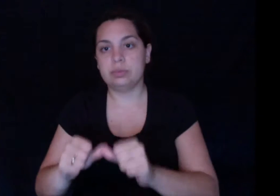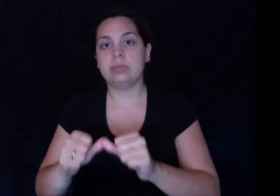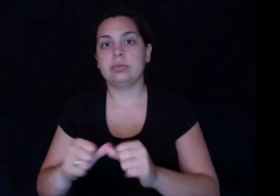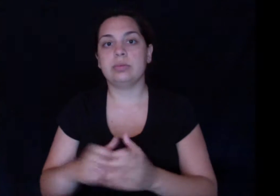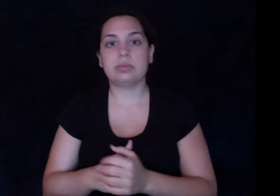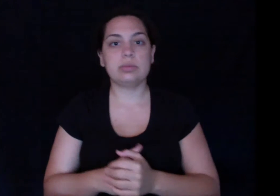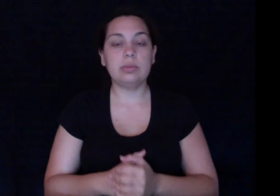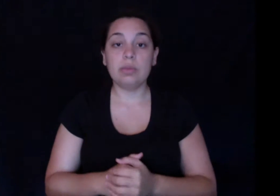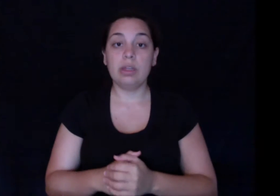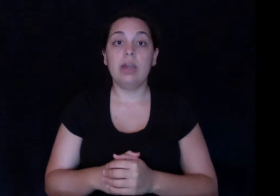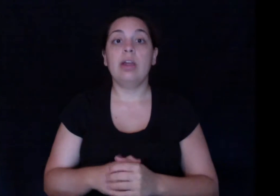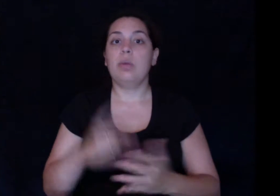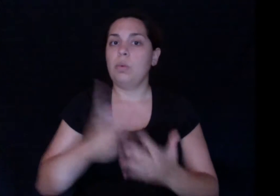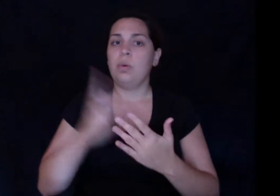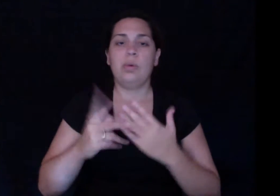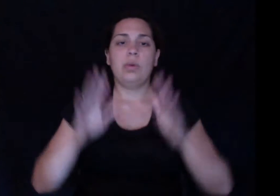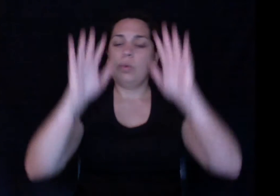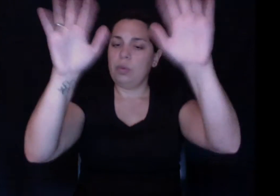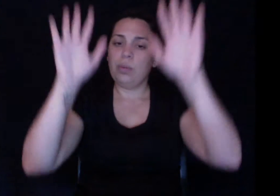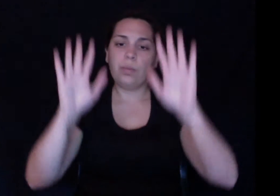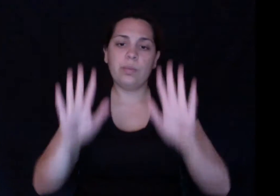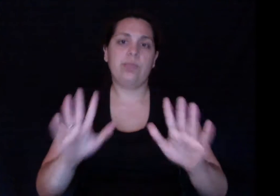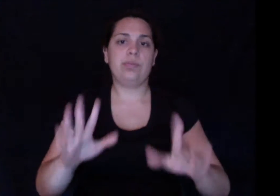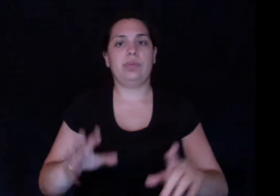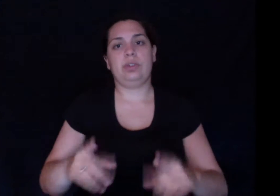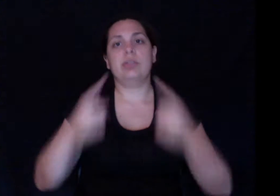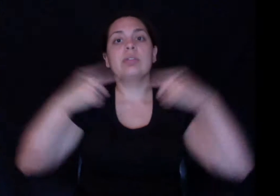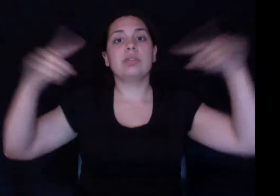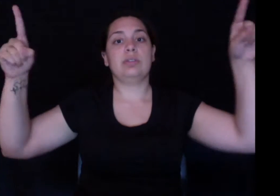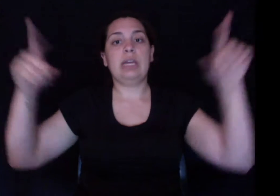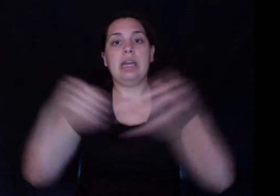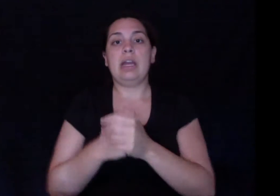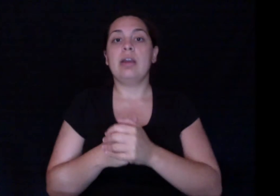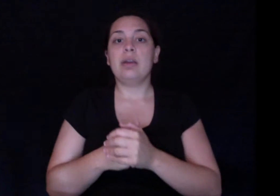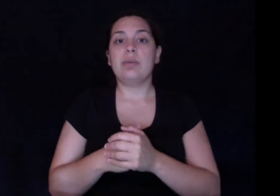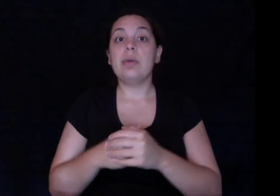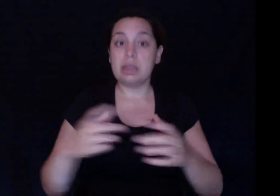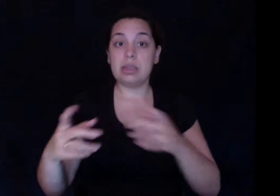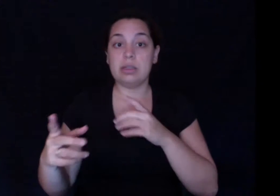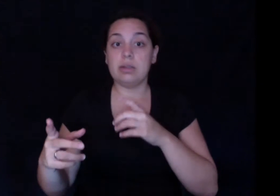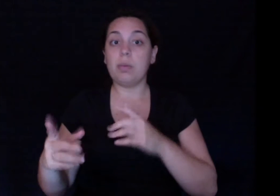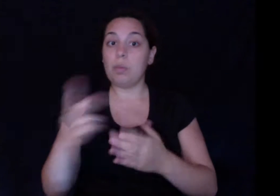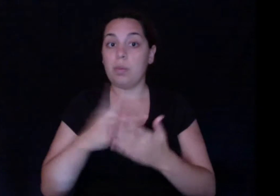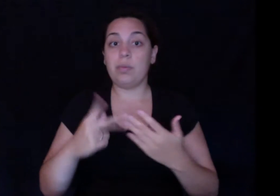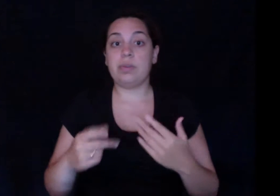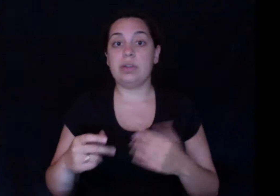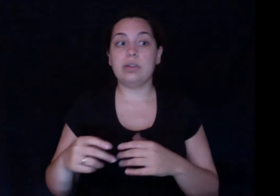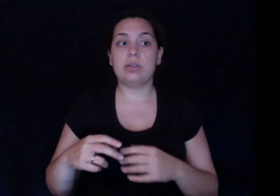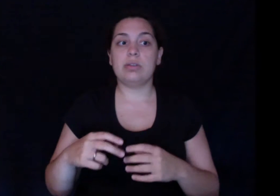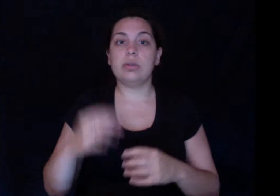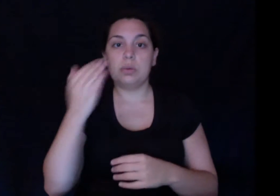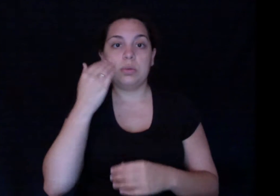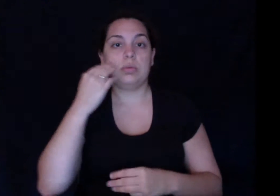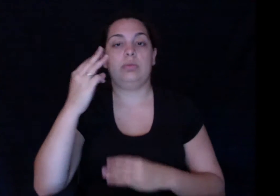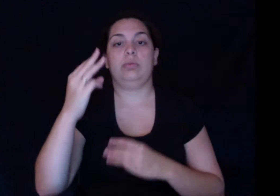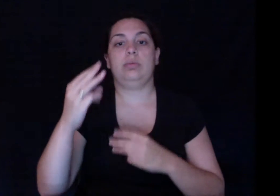project till this day. The program was a huge success, and rhesus disease is now easily preventable in most developed